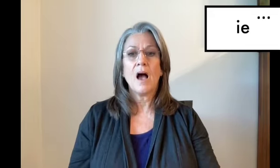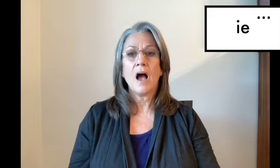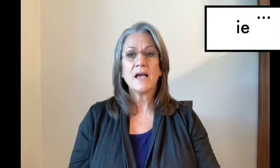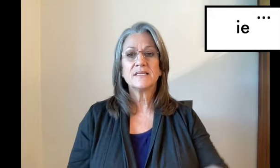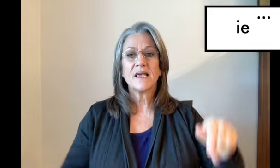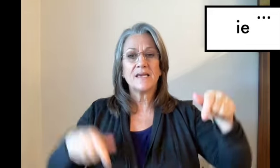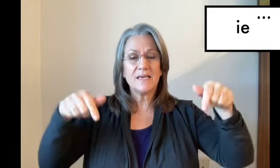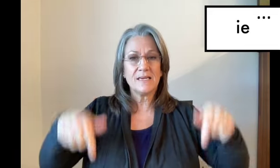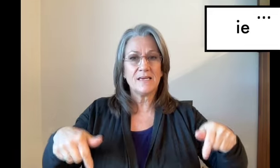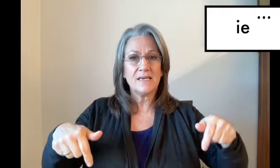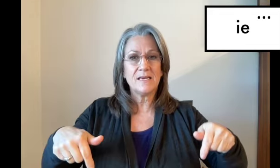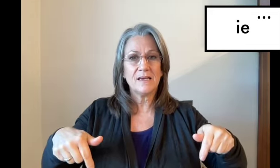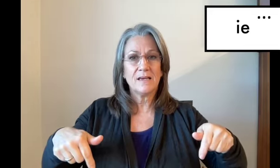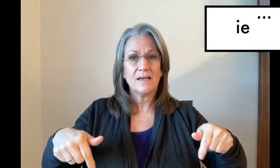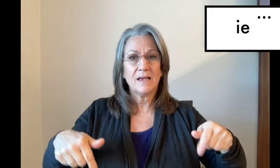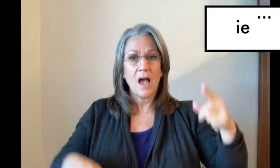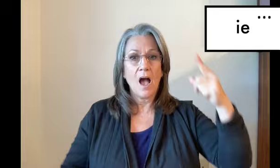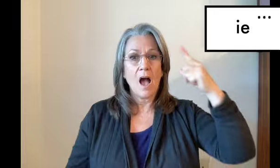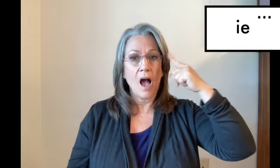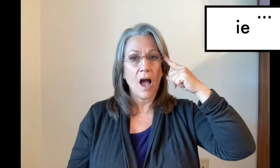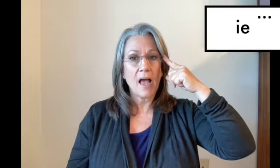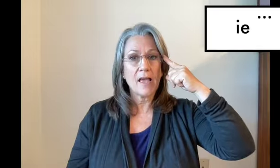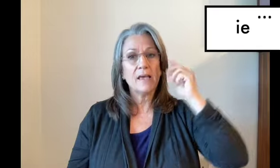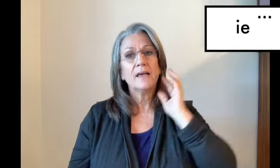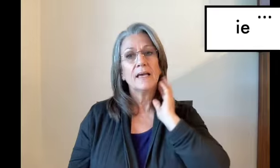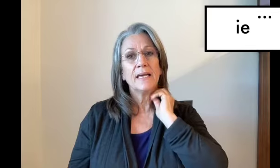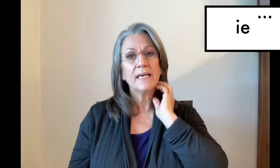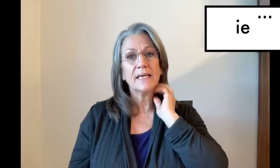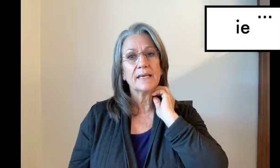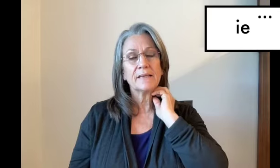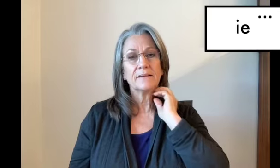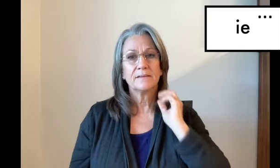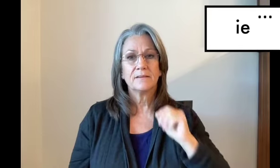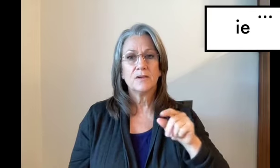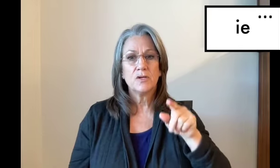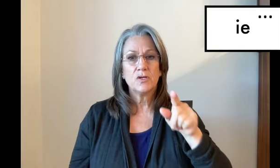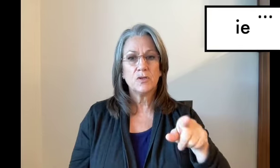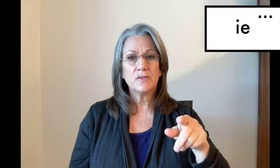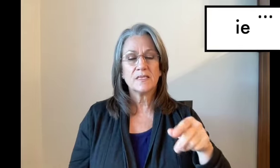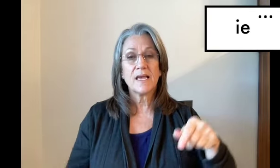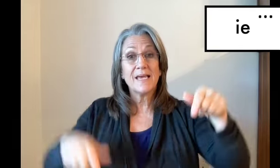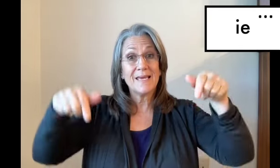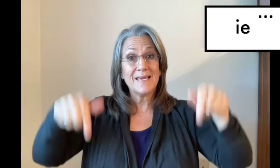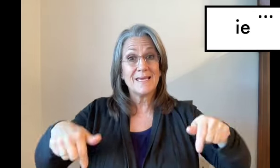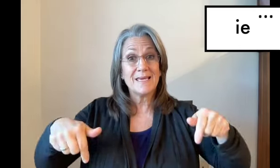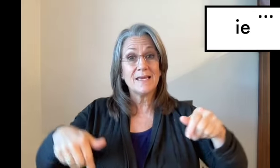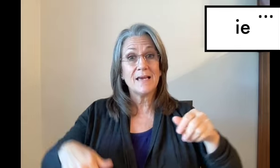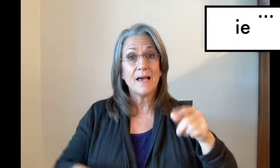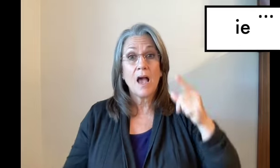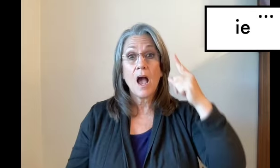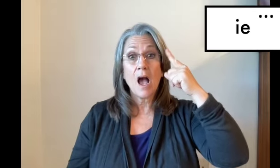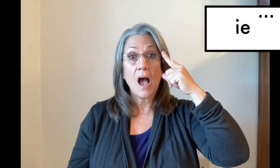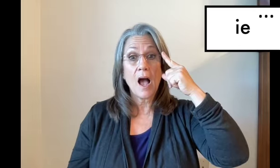I say e, I. You say e,